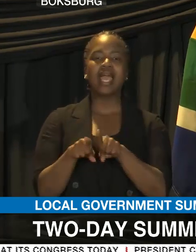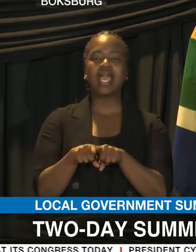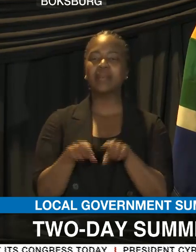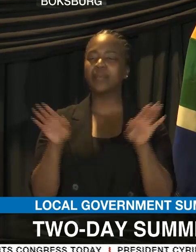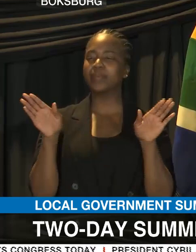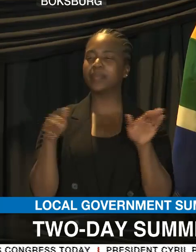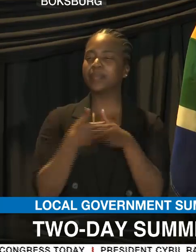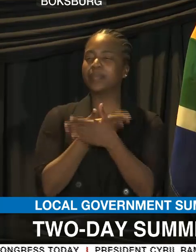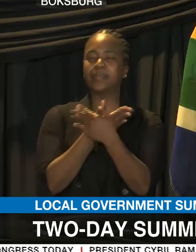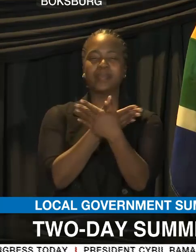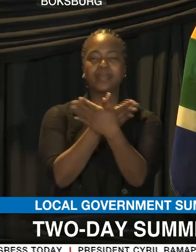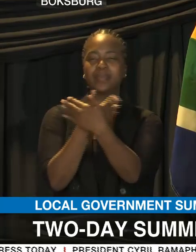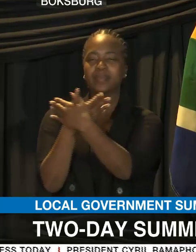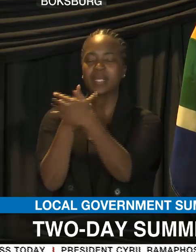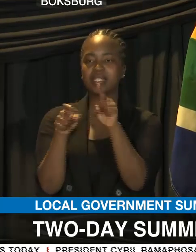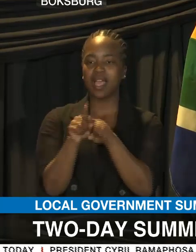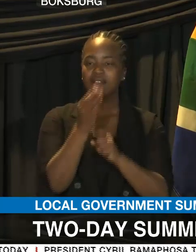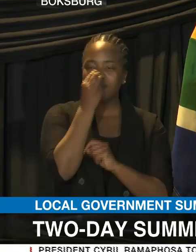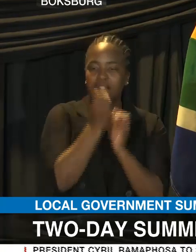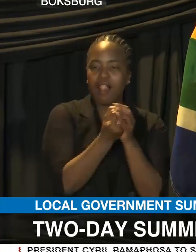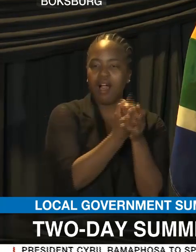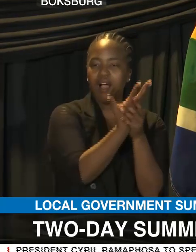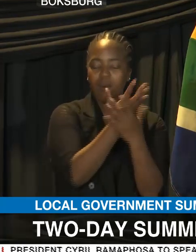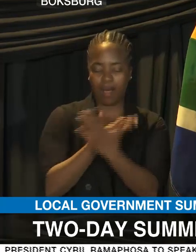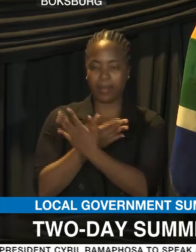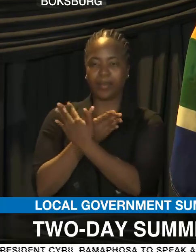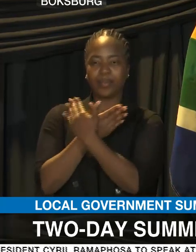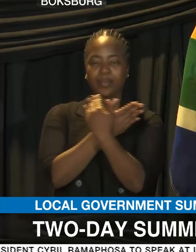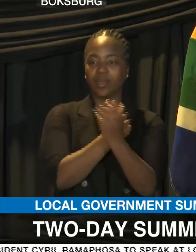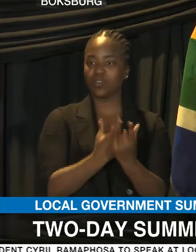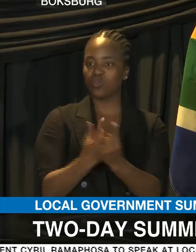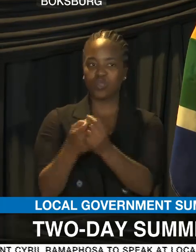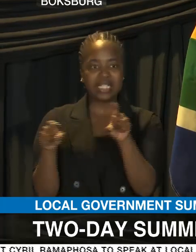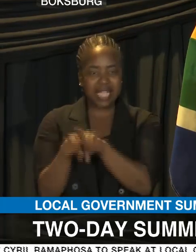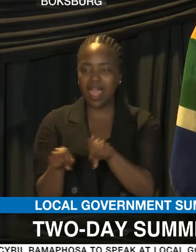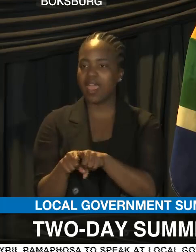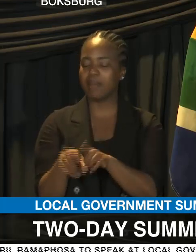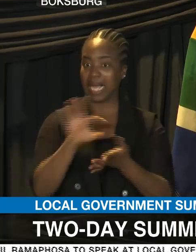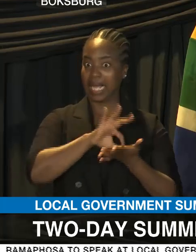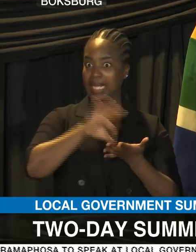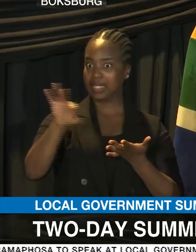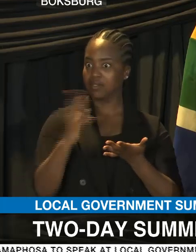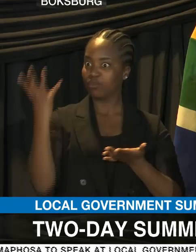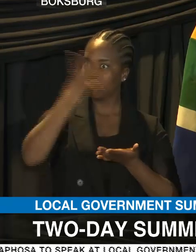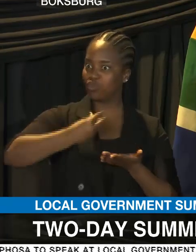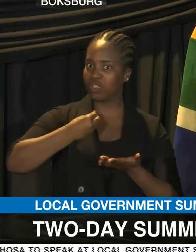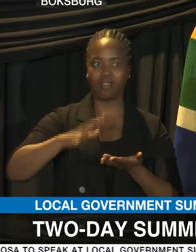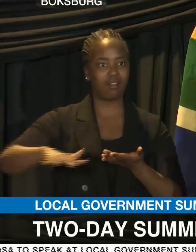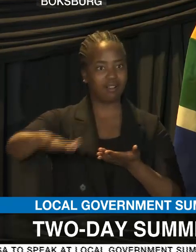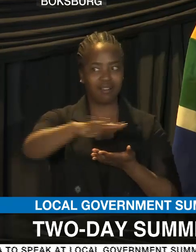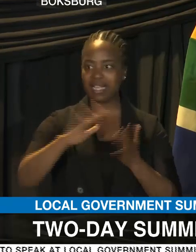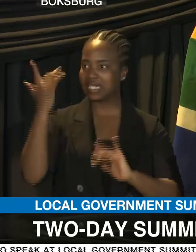to a beautiful blooming flower, when they are attracted by a beautiful city, a clean city, a city